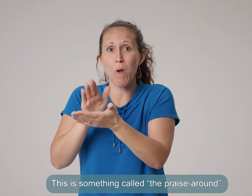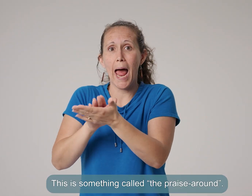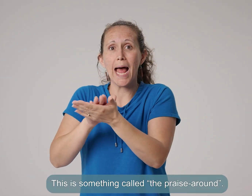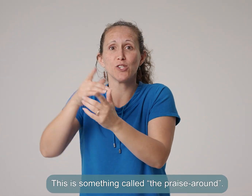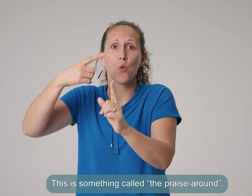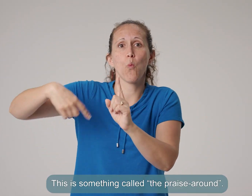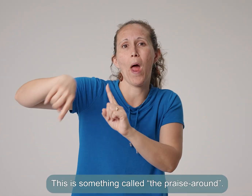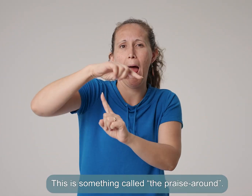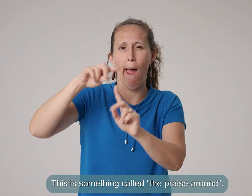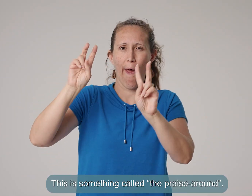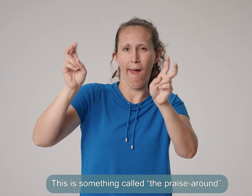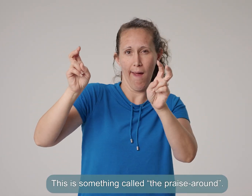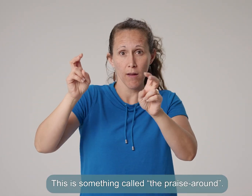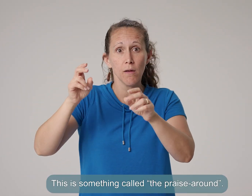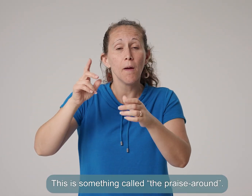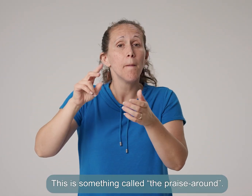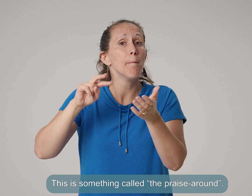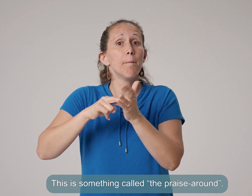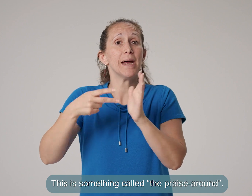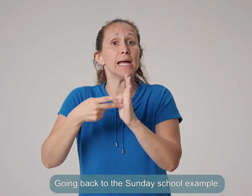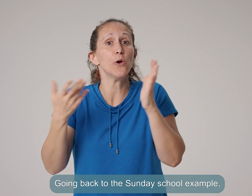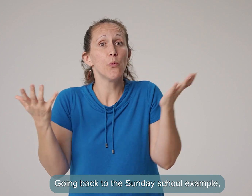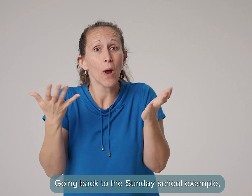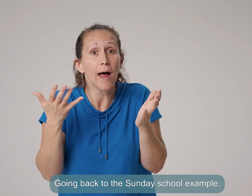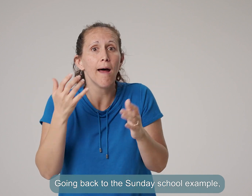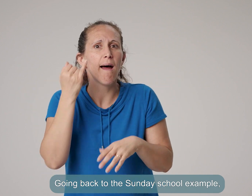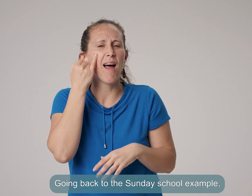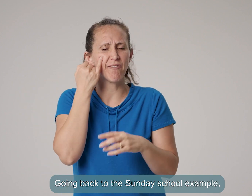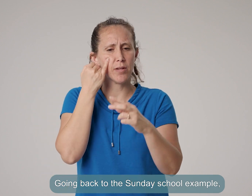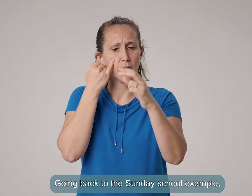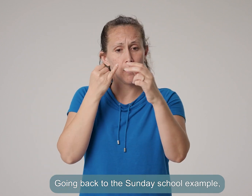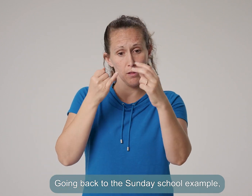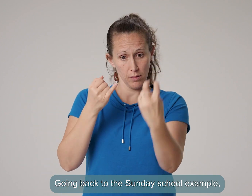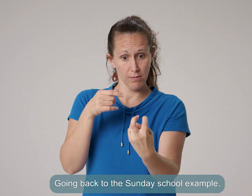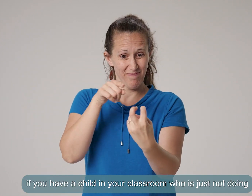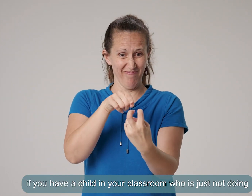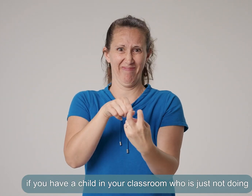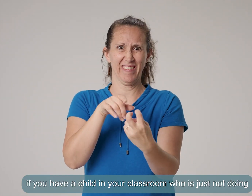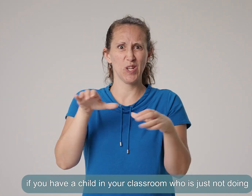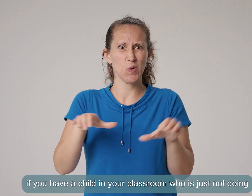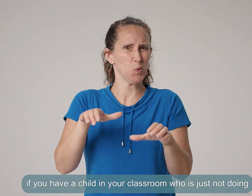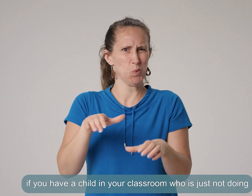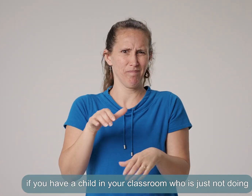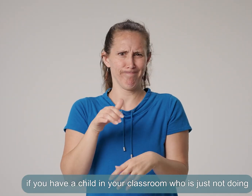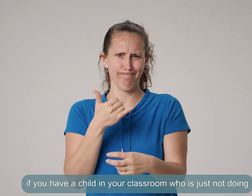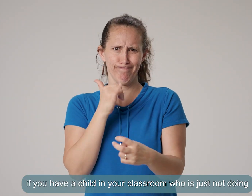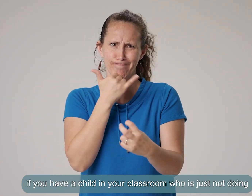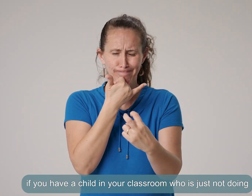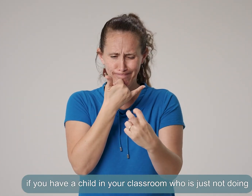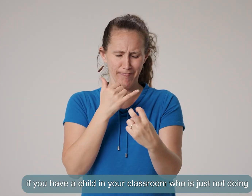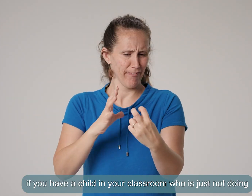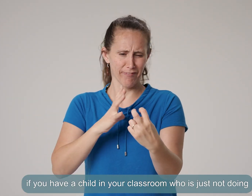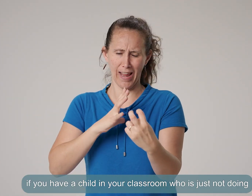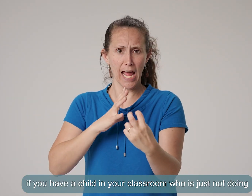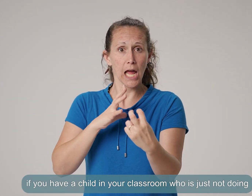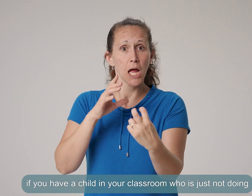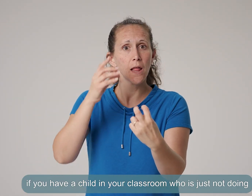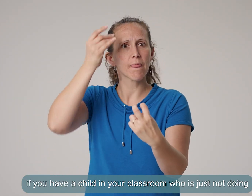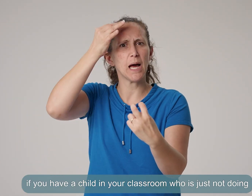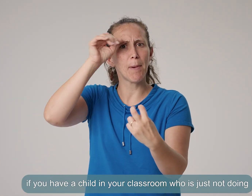This is something called the praise around. Going back to the Sunday school example, if you have a child in your classroom who is just not